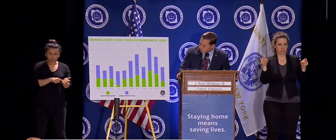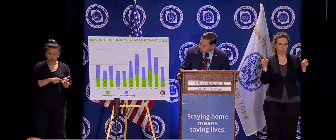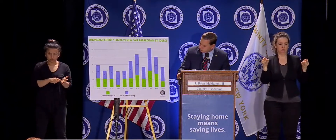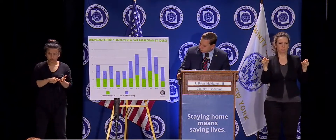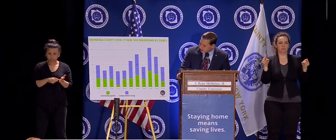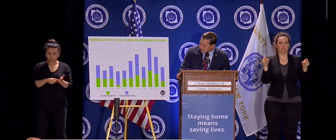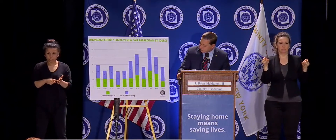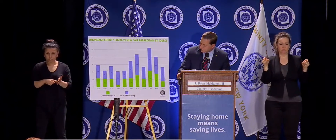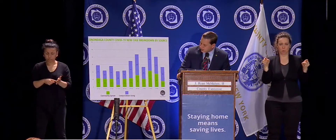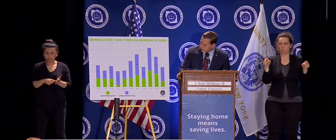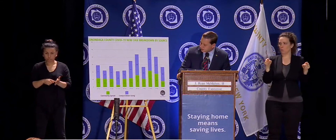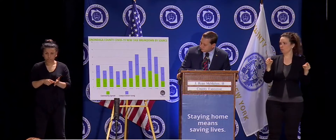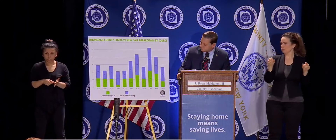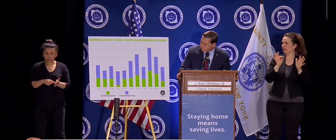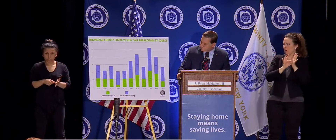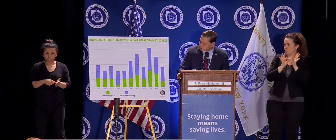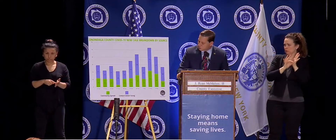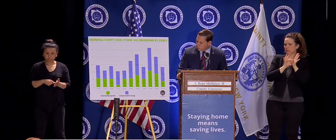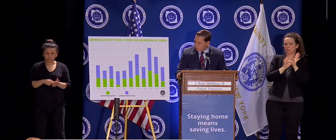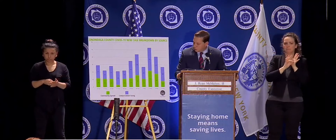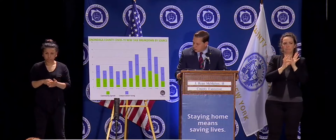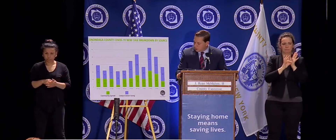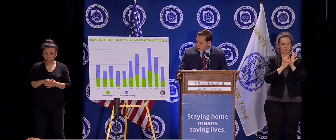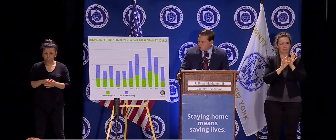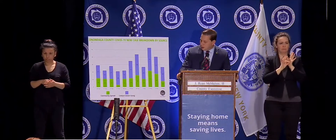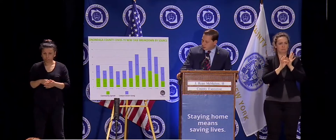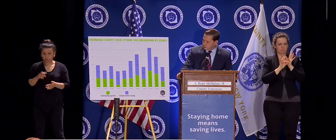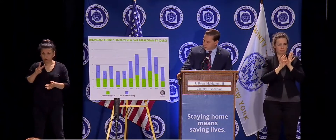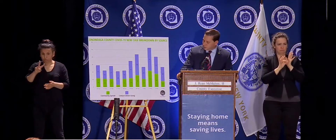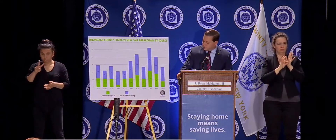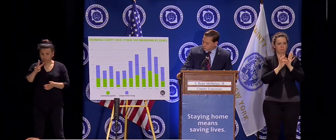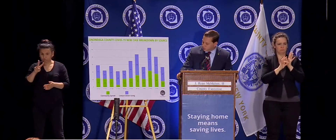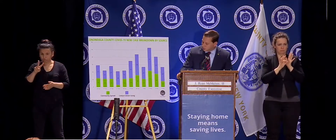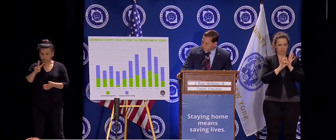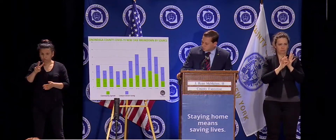21, 22, 18, and 8. So